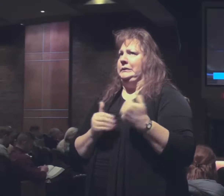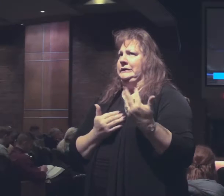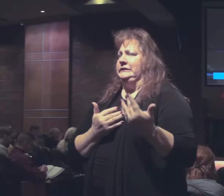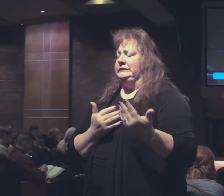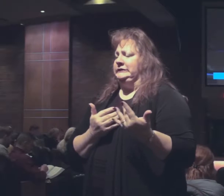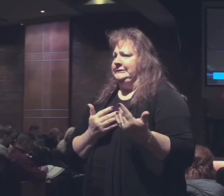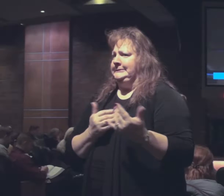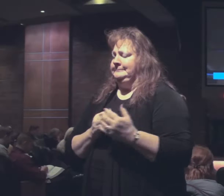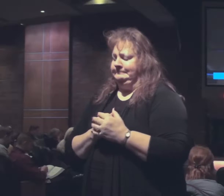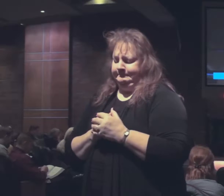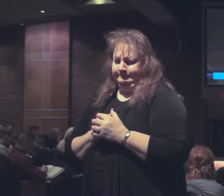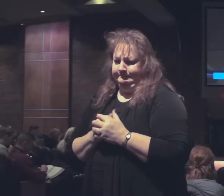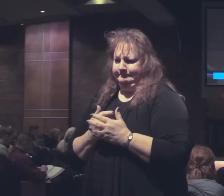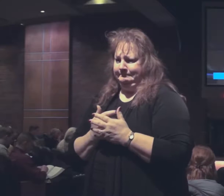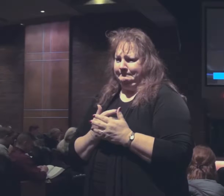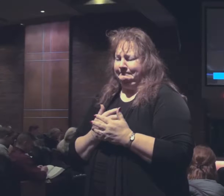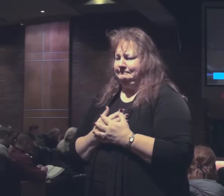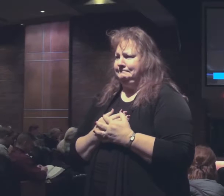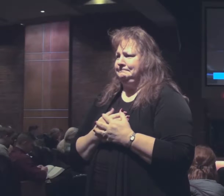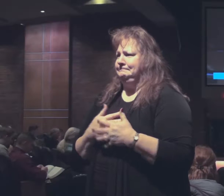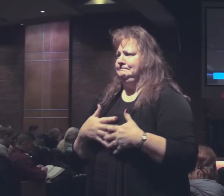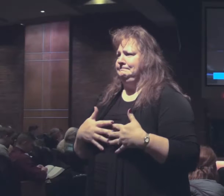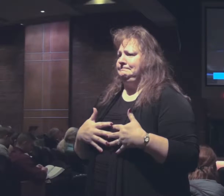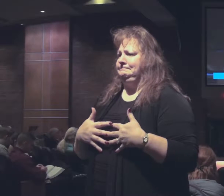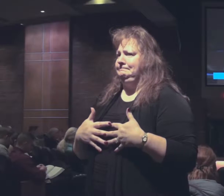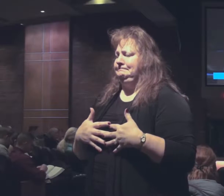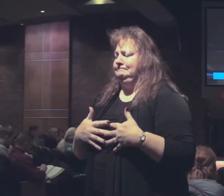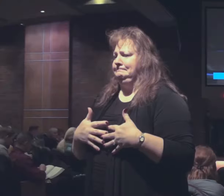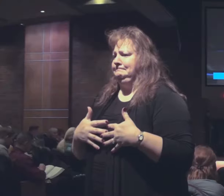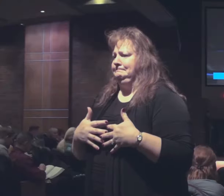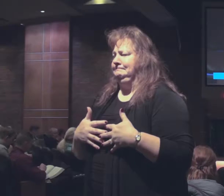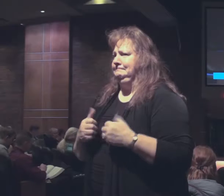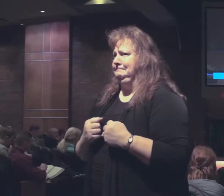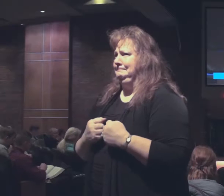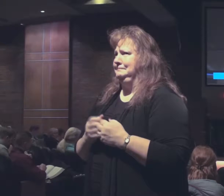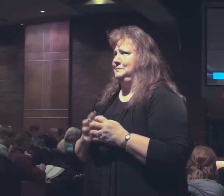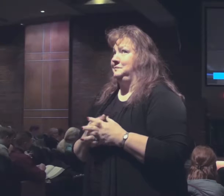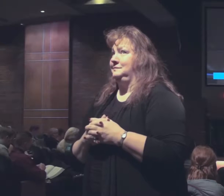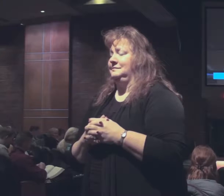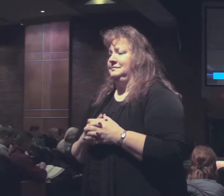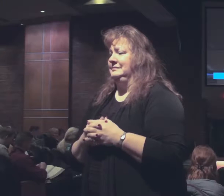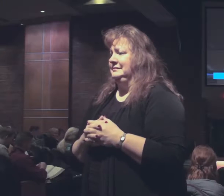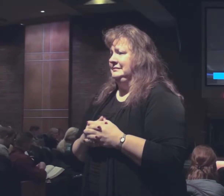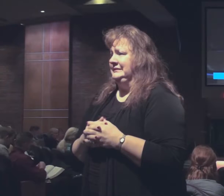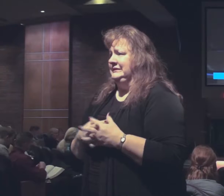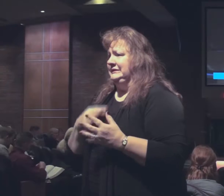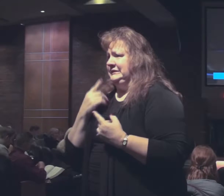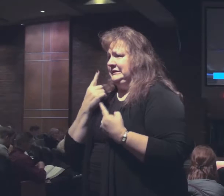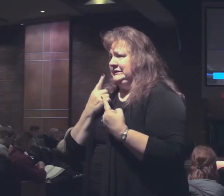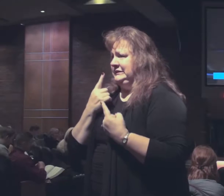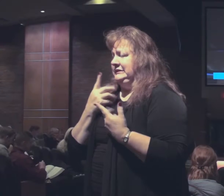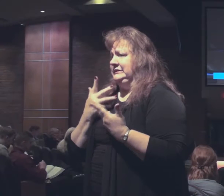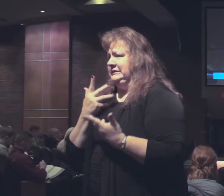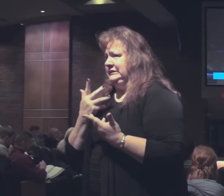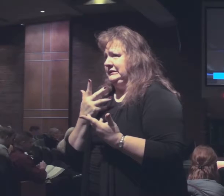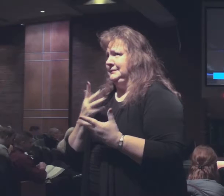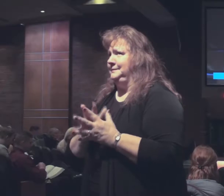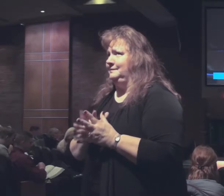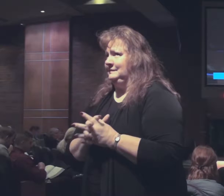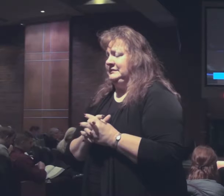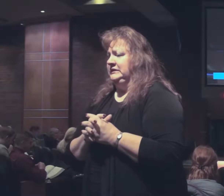wait, there's a certain fear that you have, and wonder,